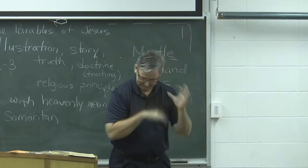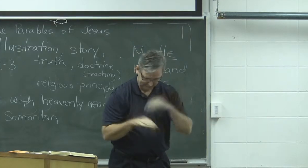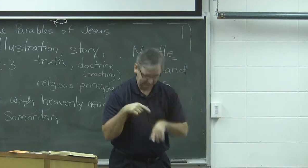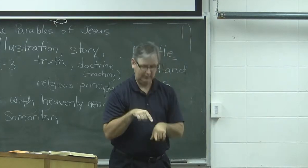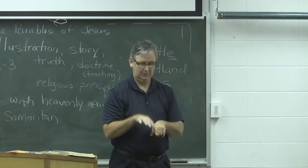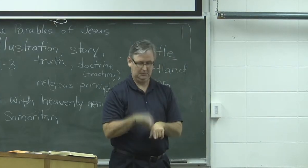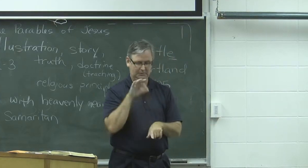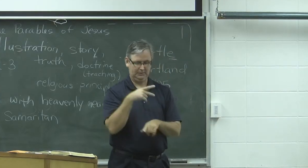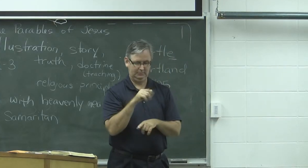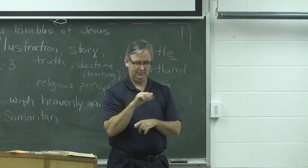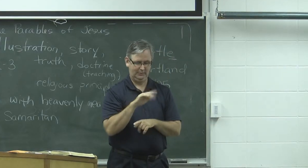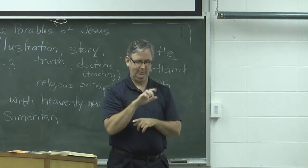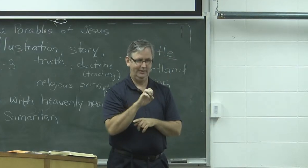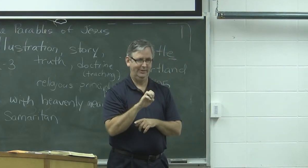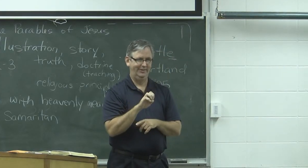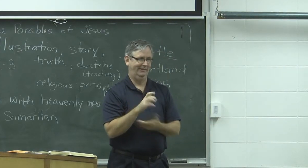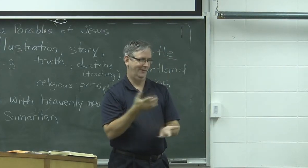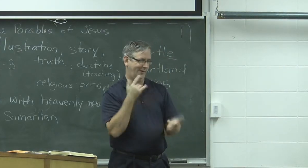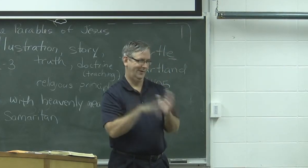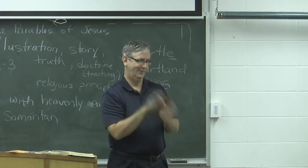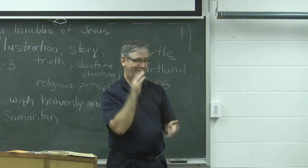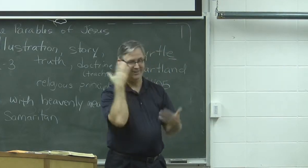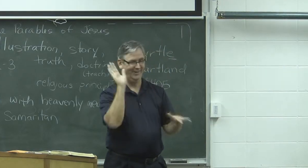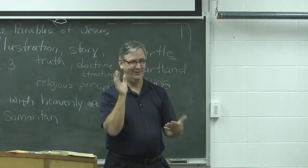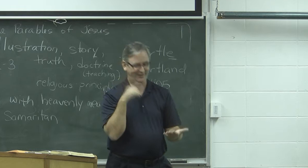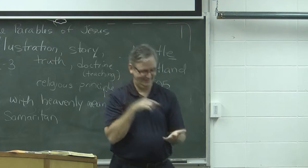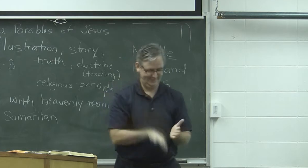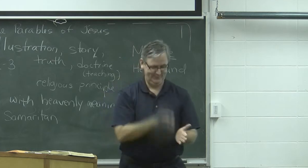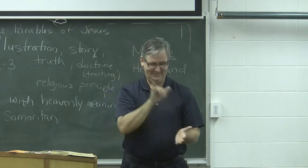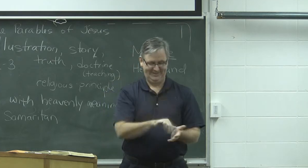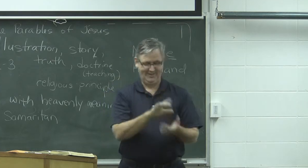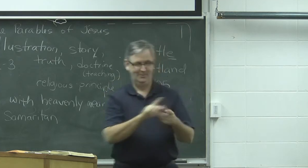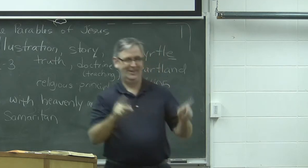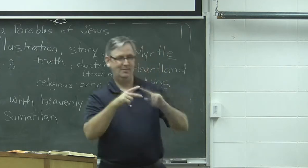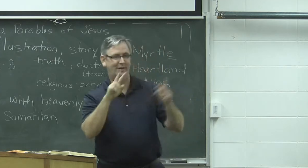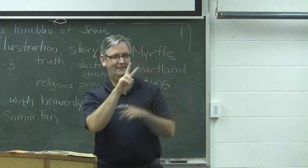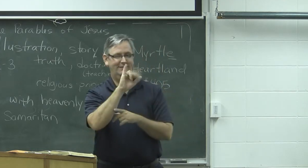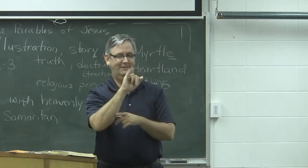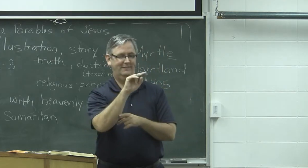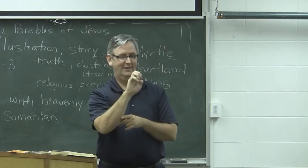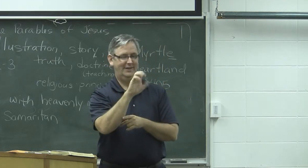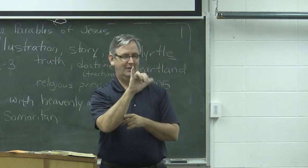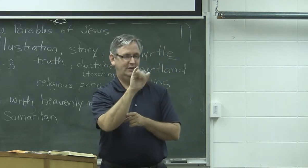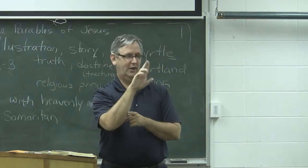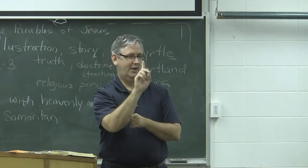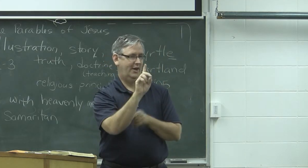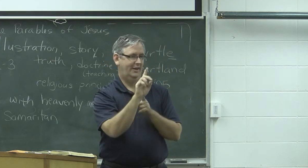He wanted him to teach, so I found a parable. And I picked the parable of